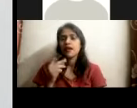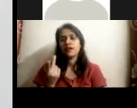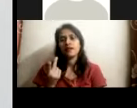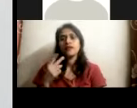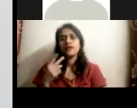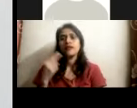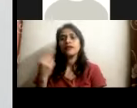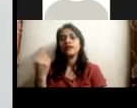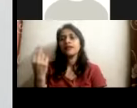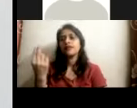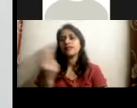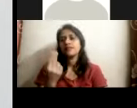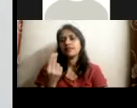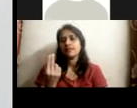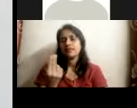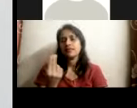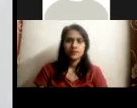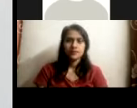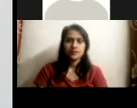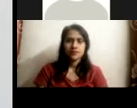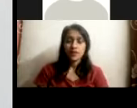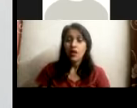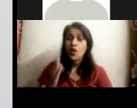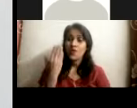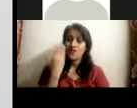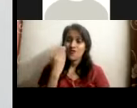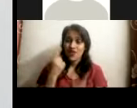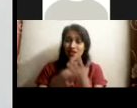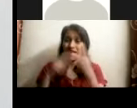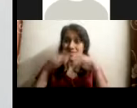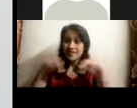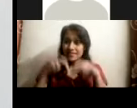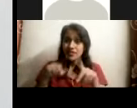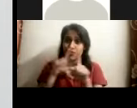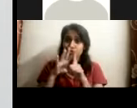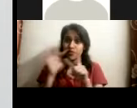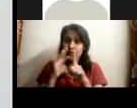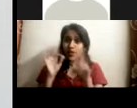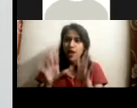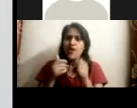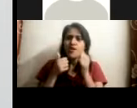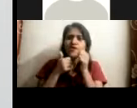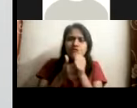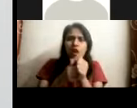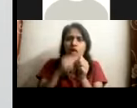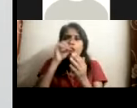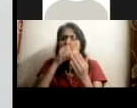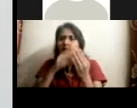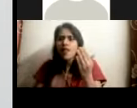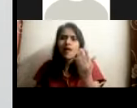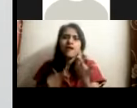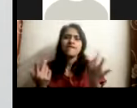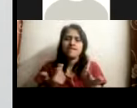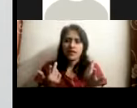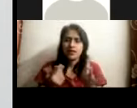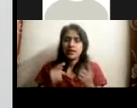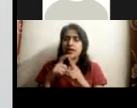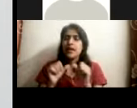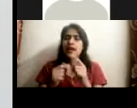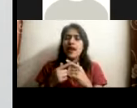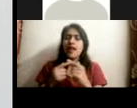methods, and procedures that you follow during your research project or study. It will guide what kind of data you